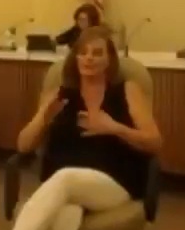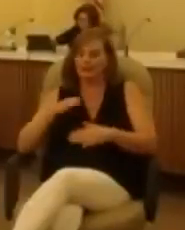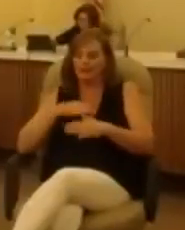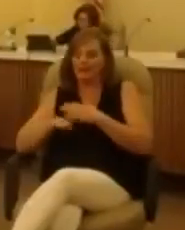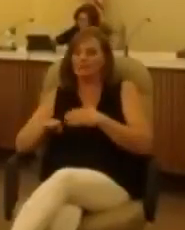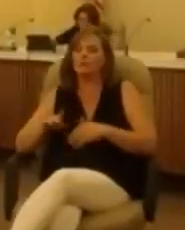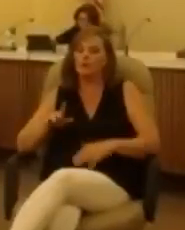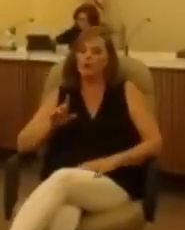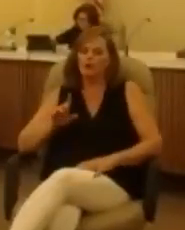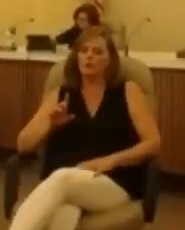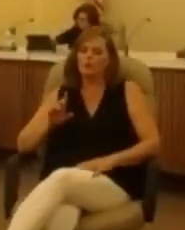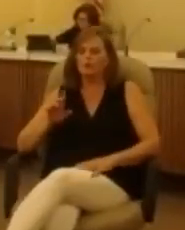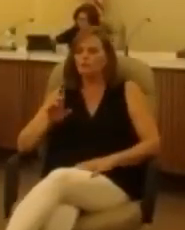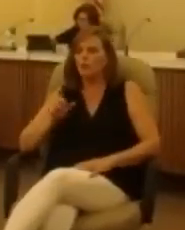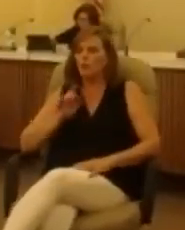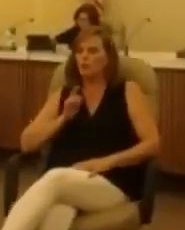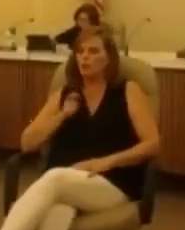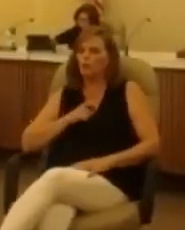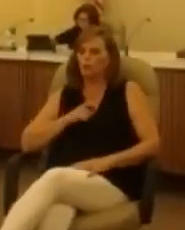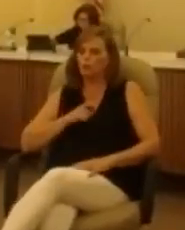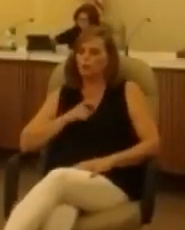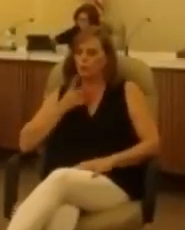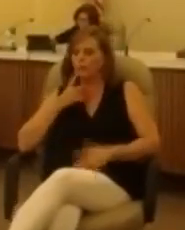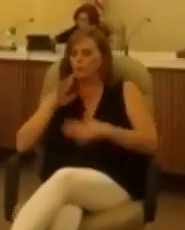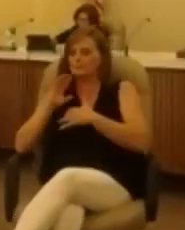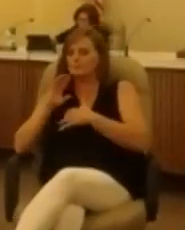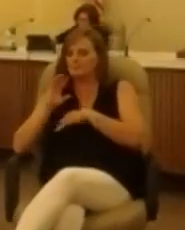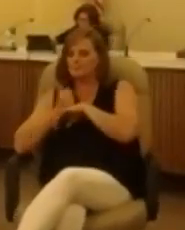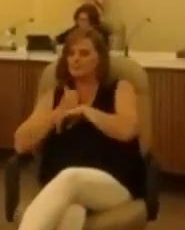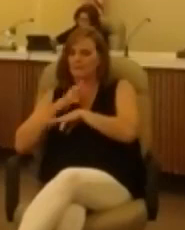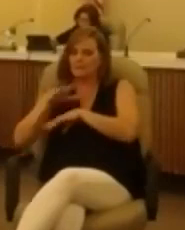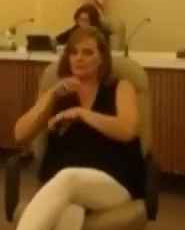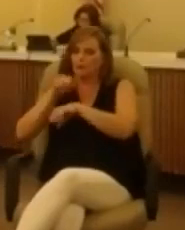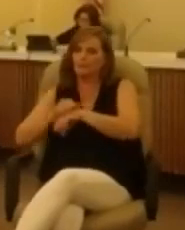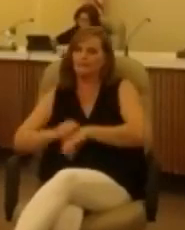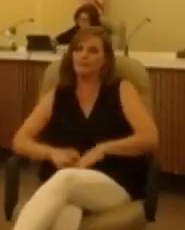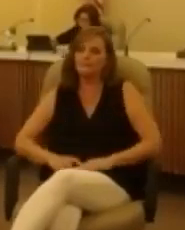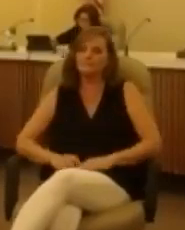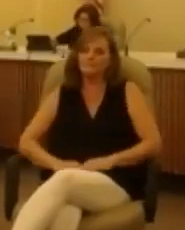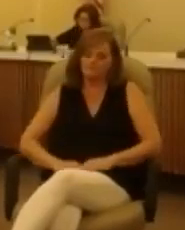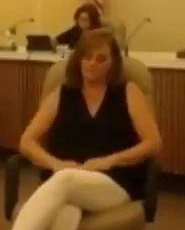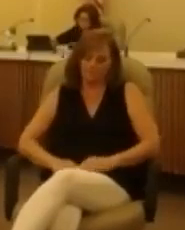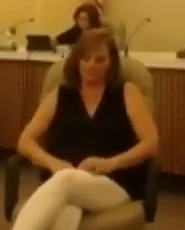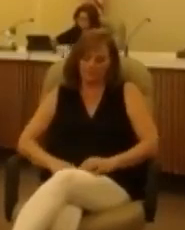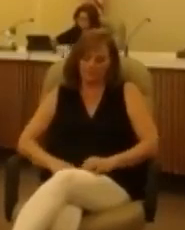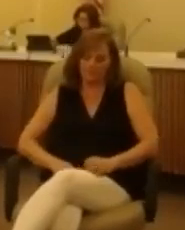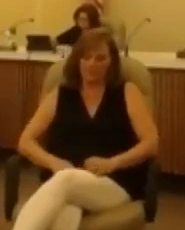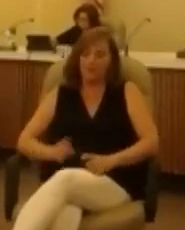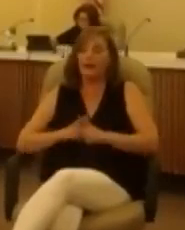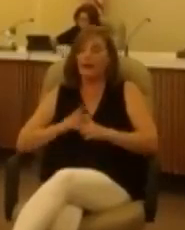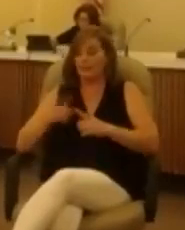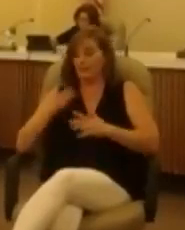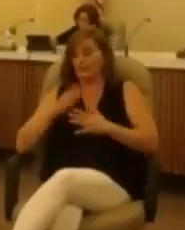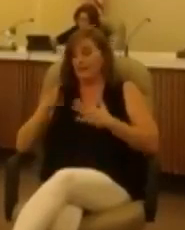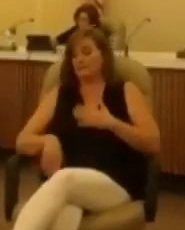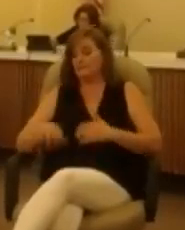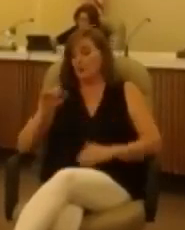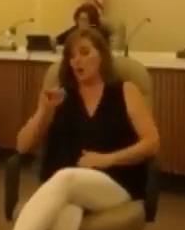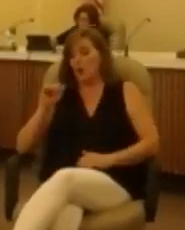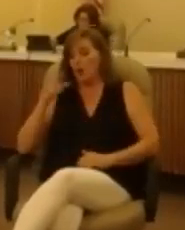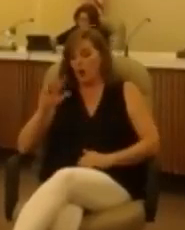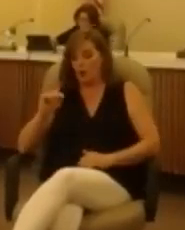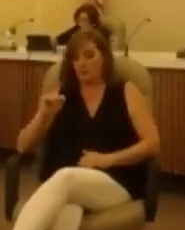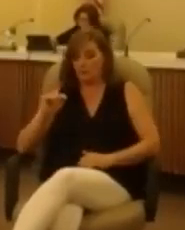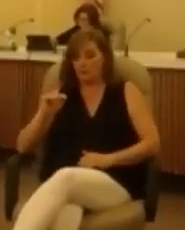would look at doing something by appointment only. Our But staff is very good for that. they are. Yeah. And then this would end August 28th, so